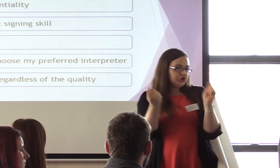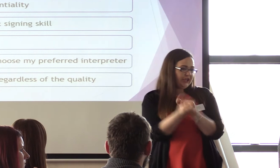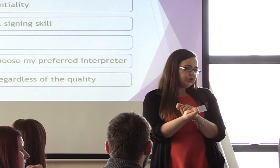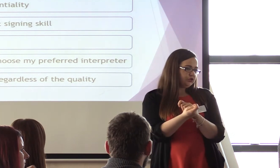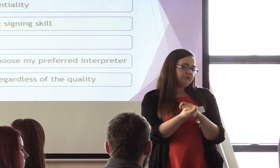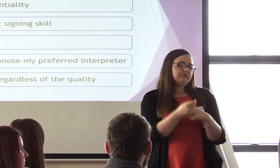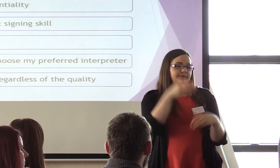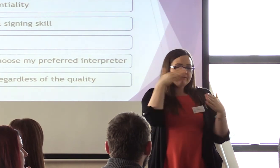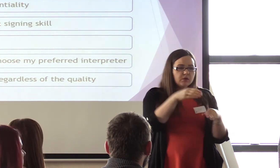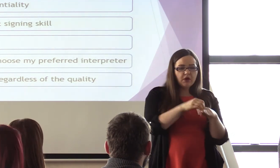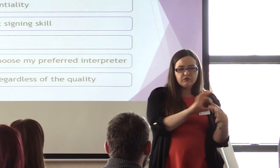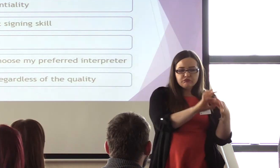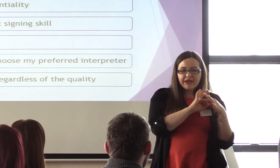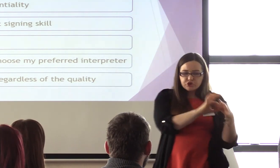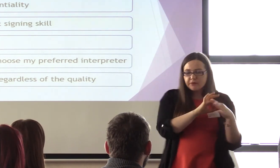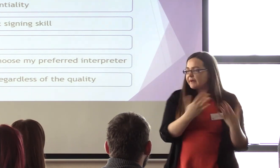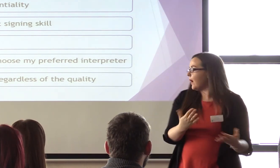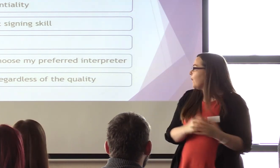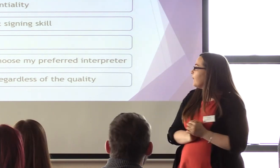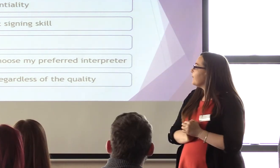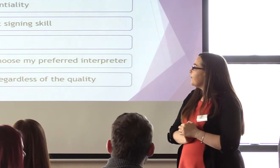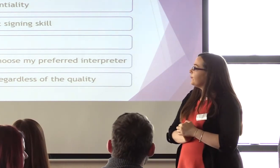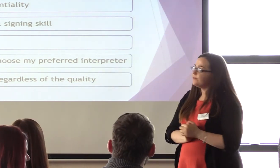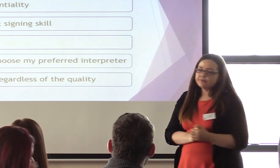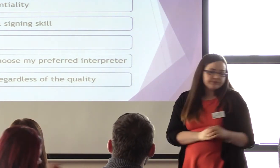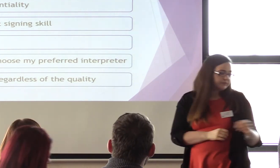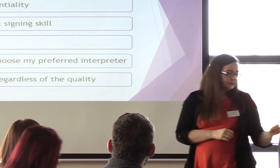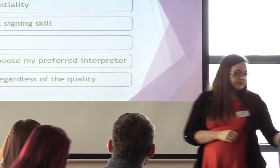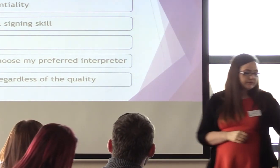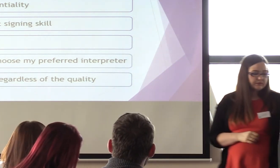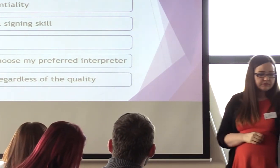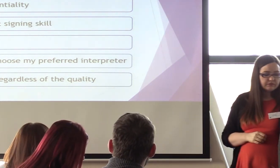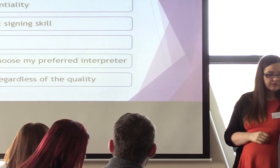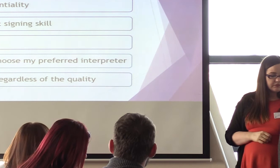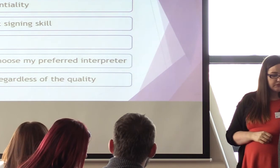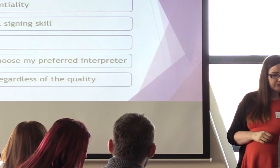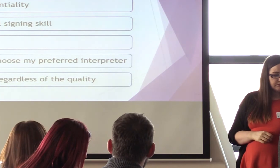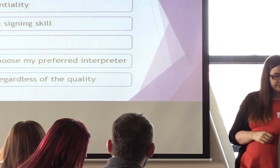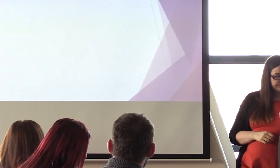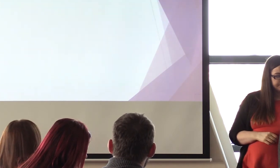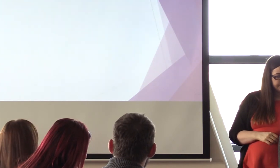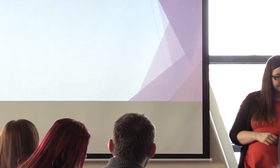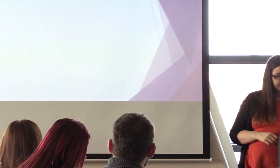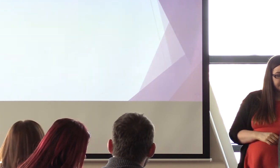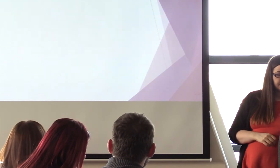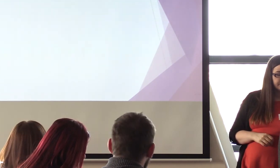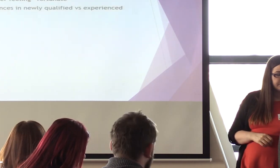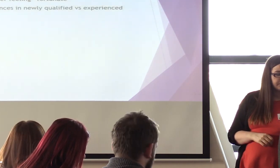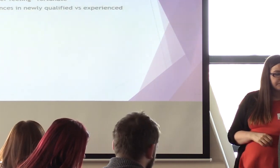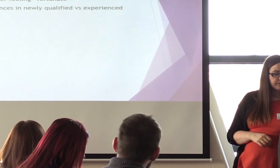deaf students face. The focus is now changing to trust and confidentiality and the relationship.